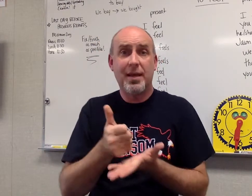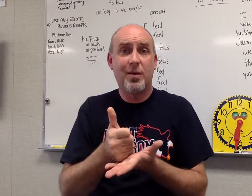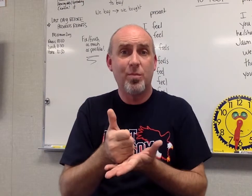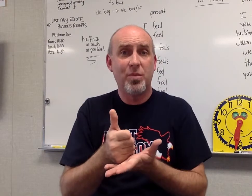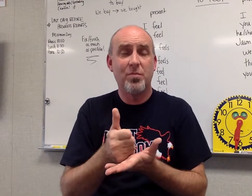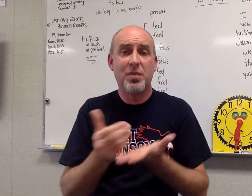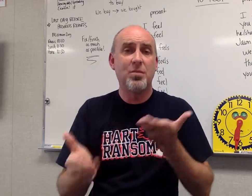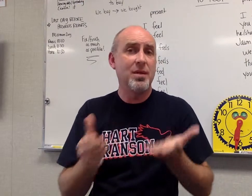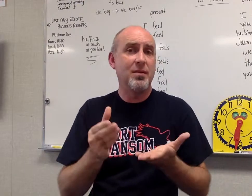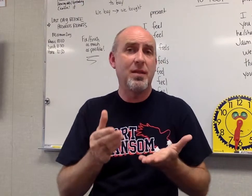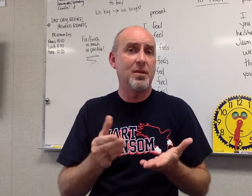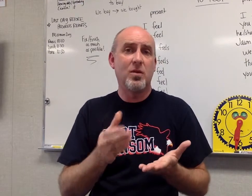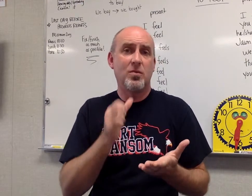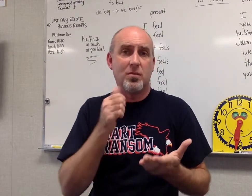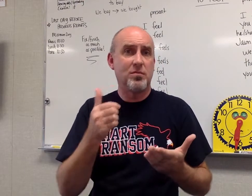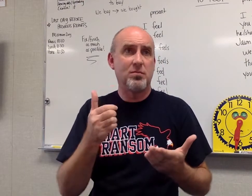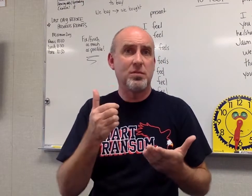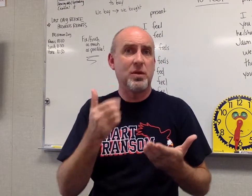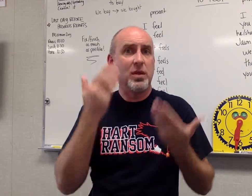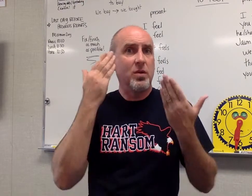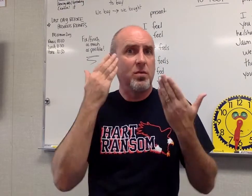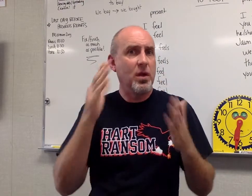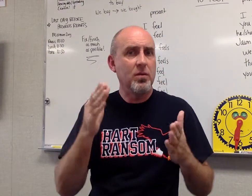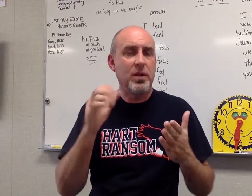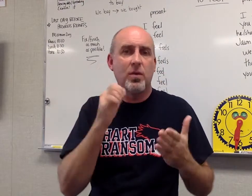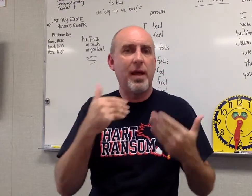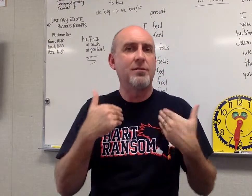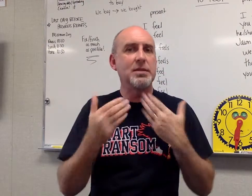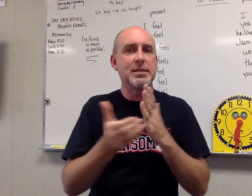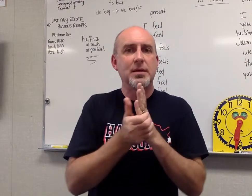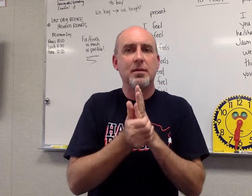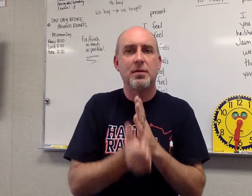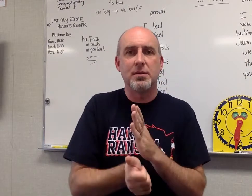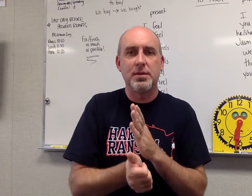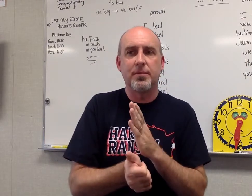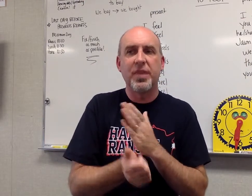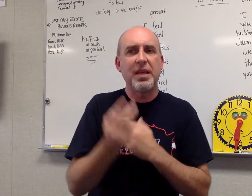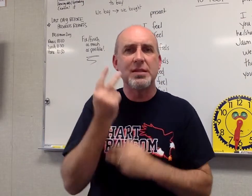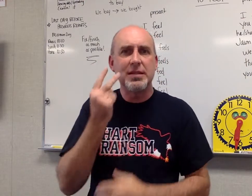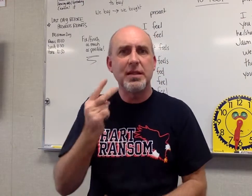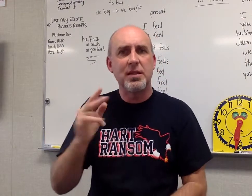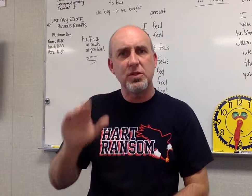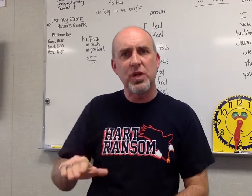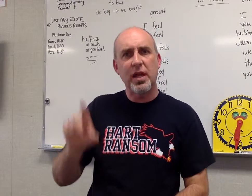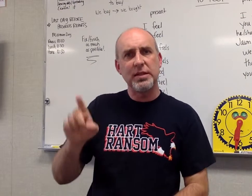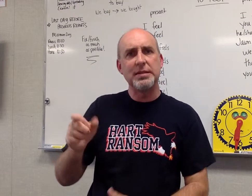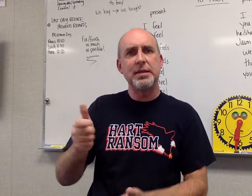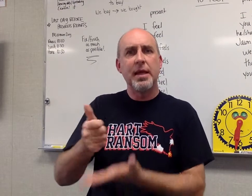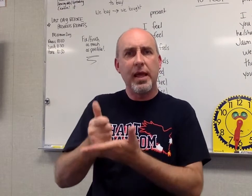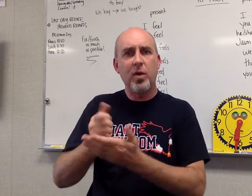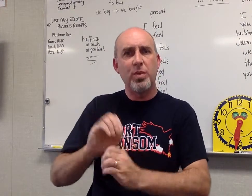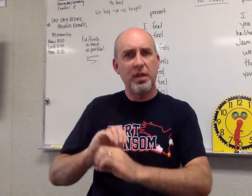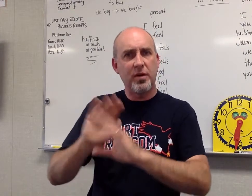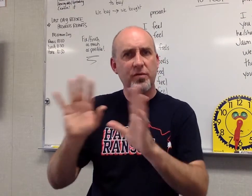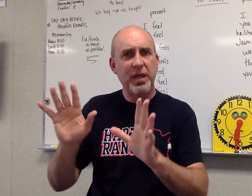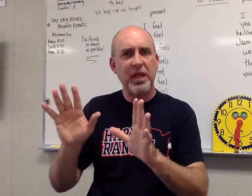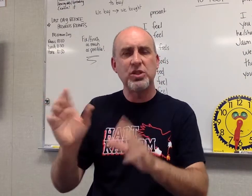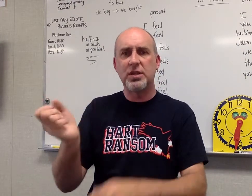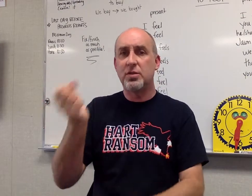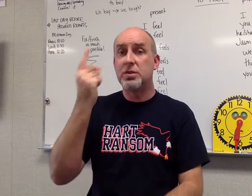help, but maybe they don't know. They don't have the skills. They can see that the child needs help, clarification,